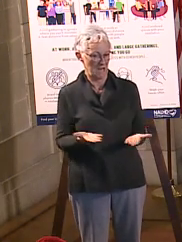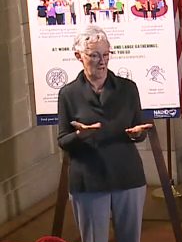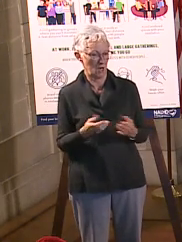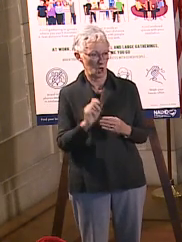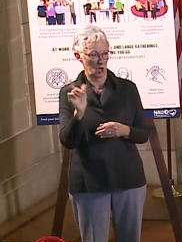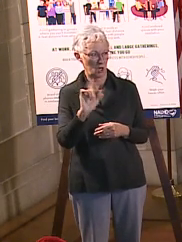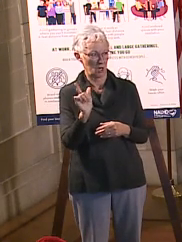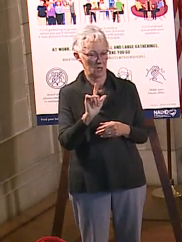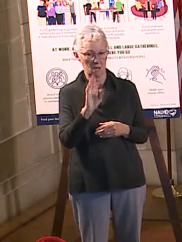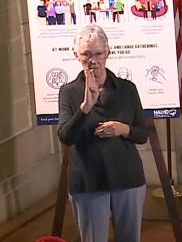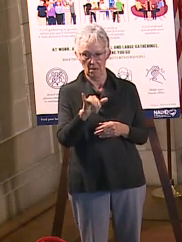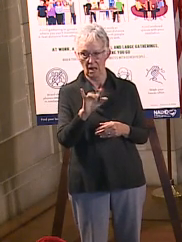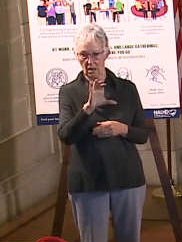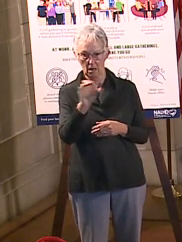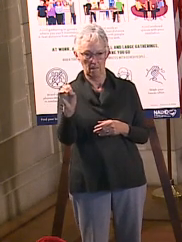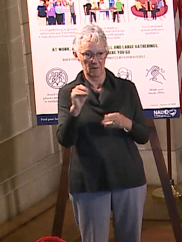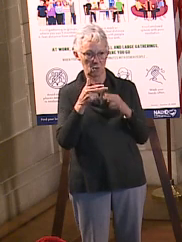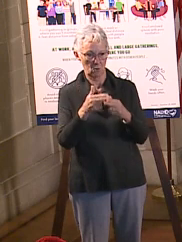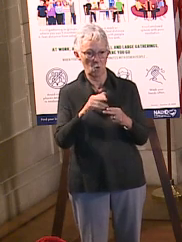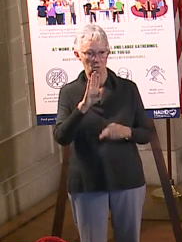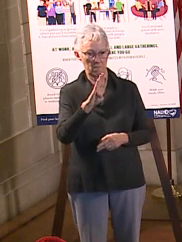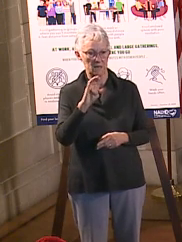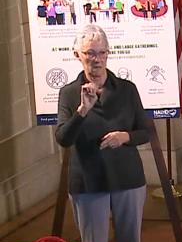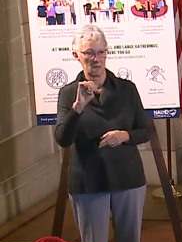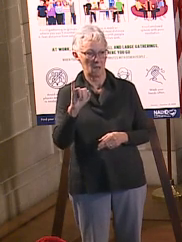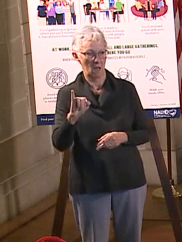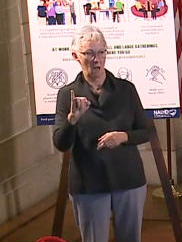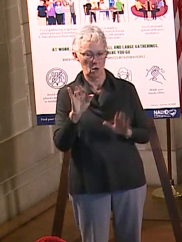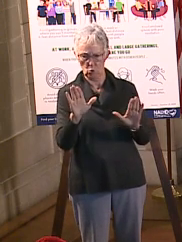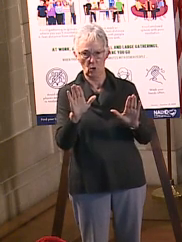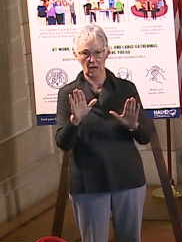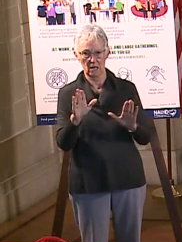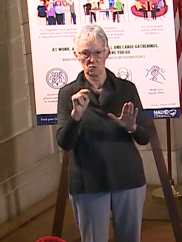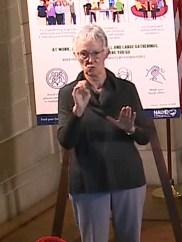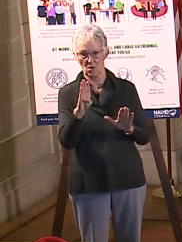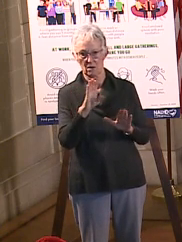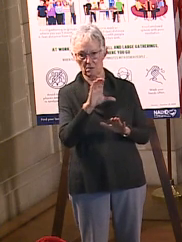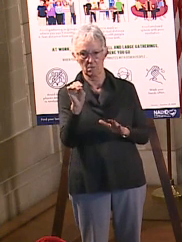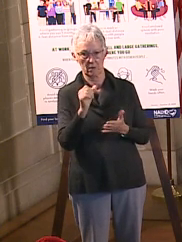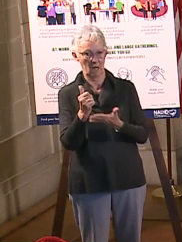company called PEI. So, great Nebraska company helping us out.